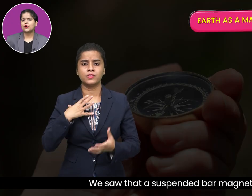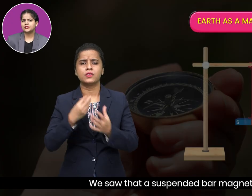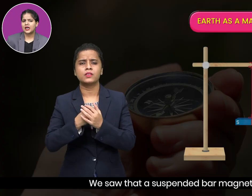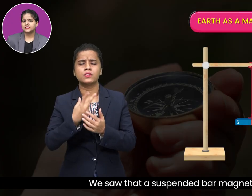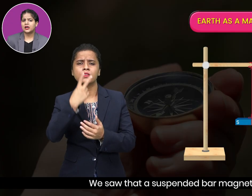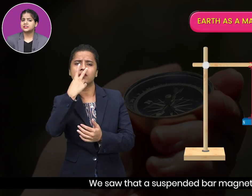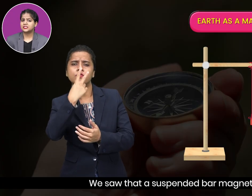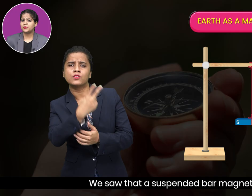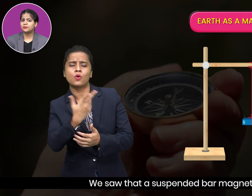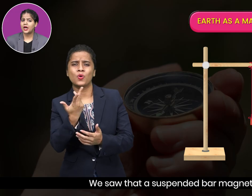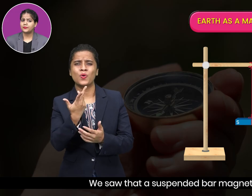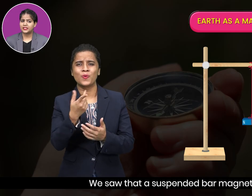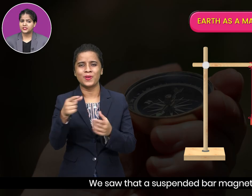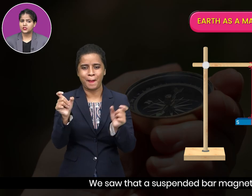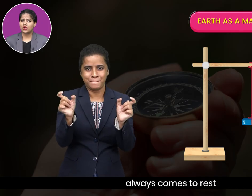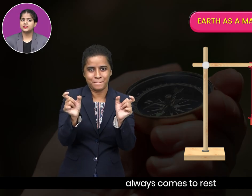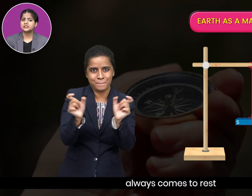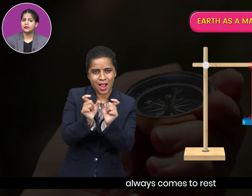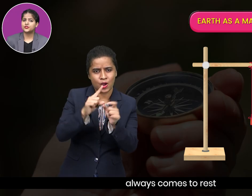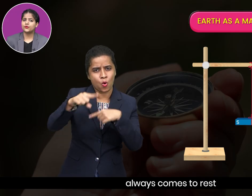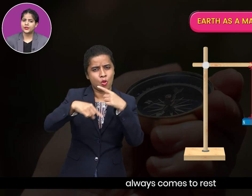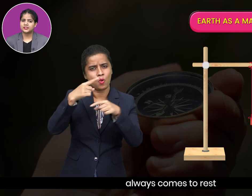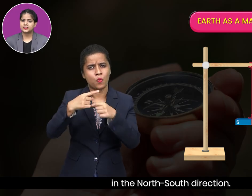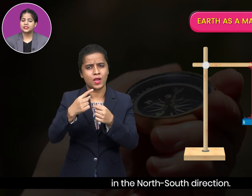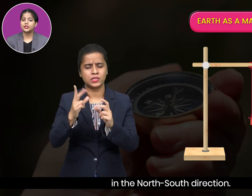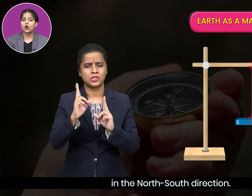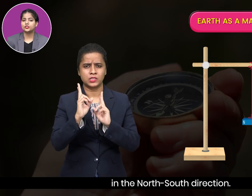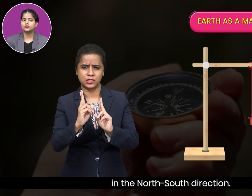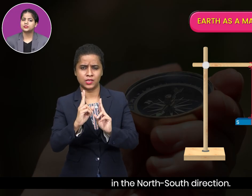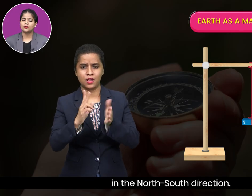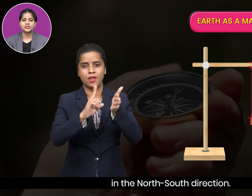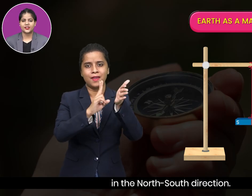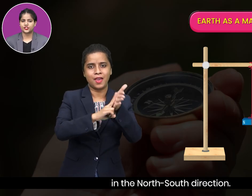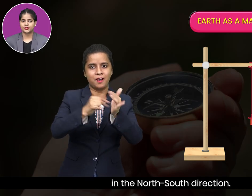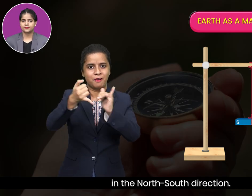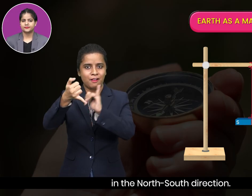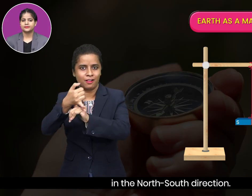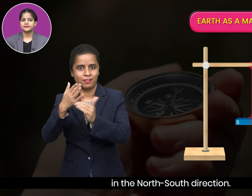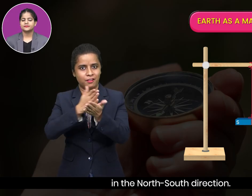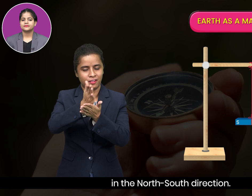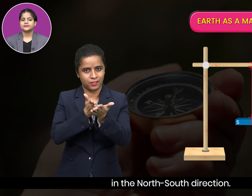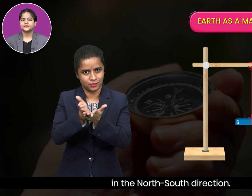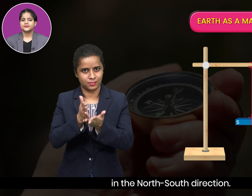We saw that a suspend bar magnet always comes to rest in the north to south direction.